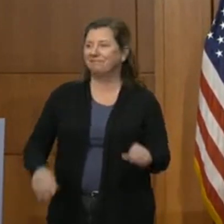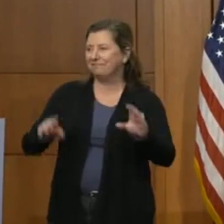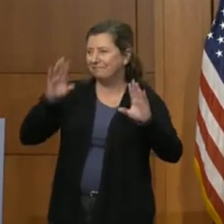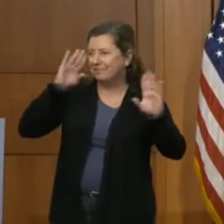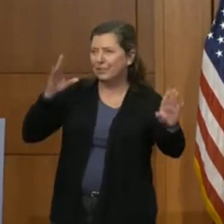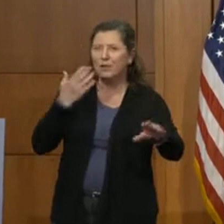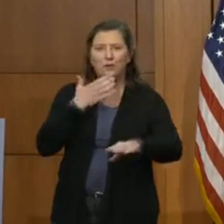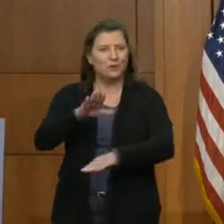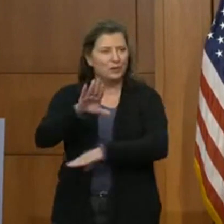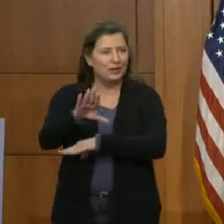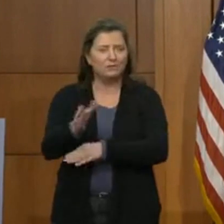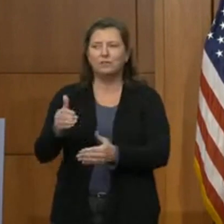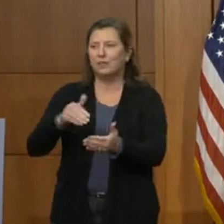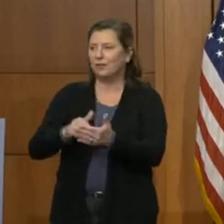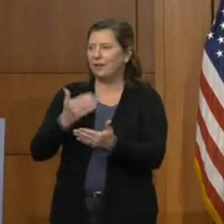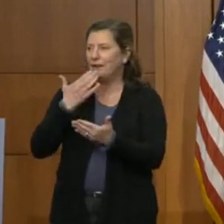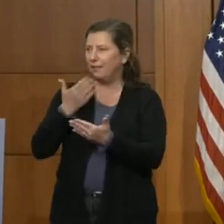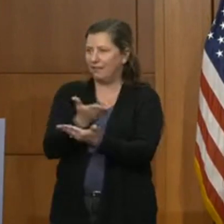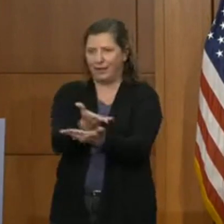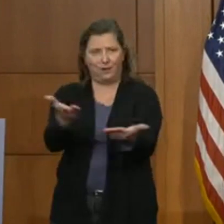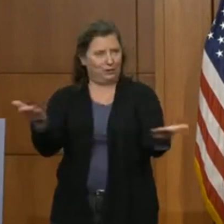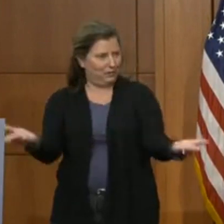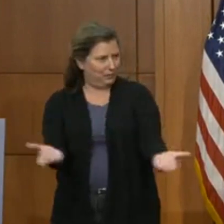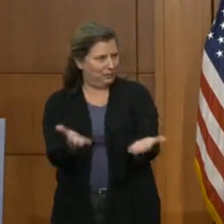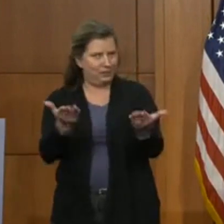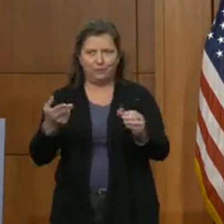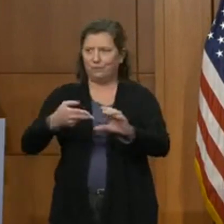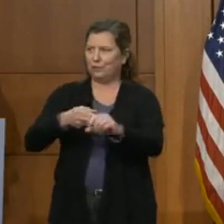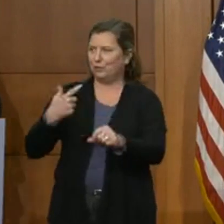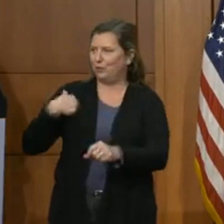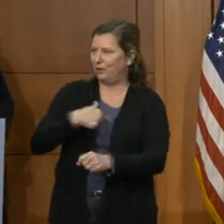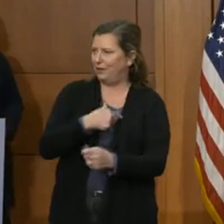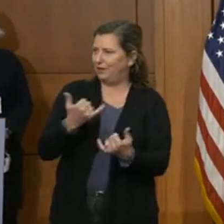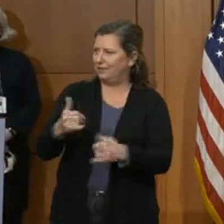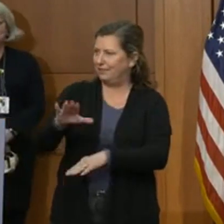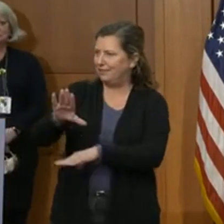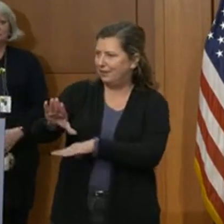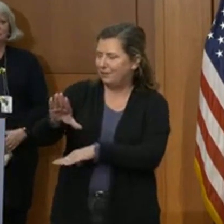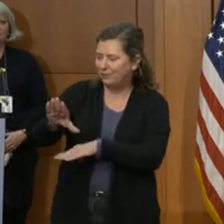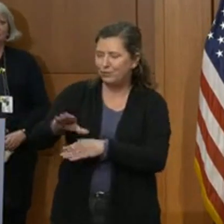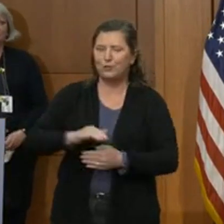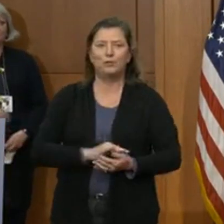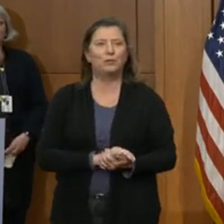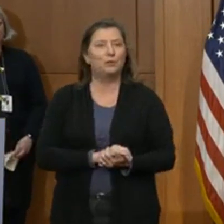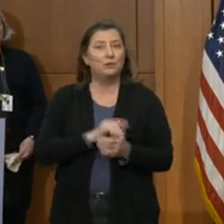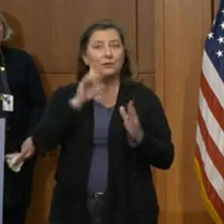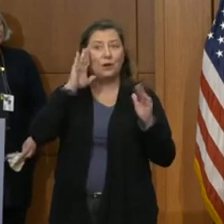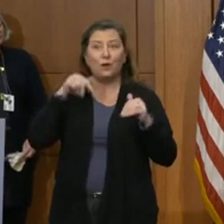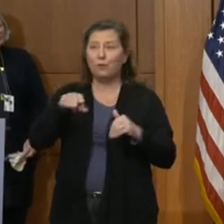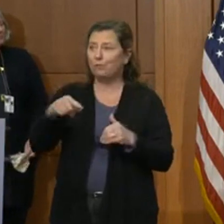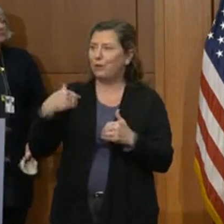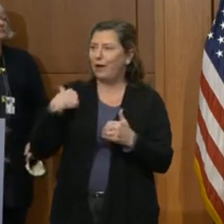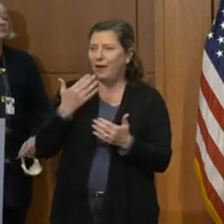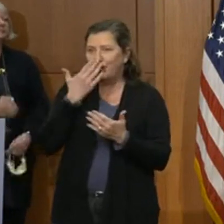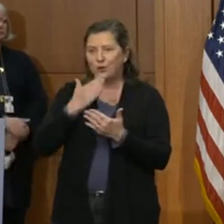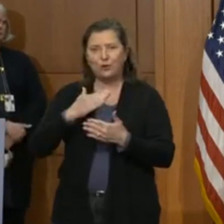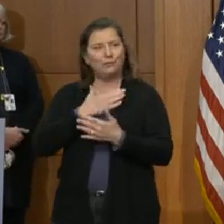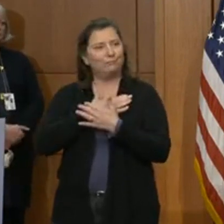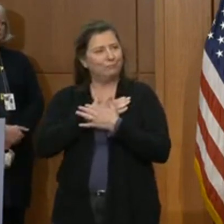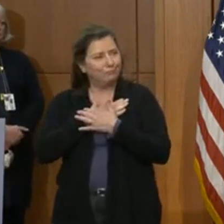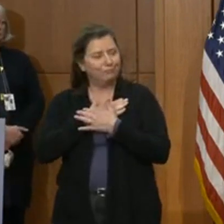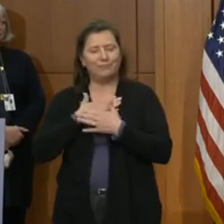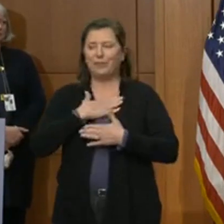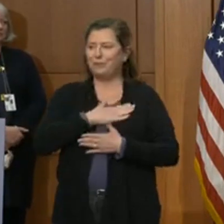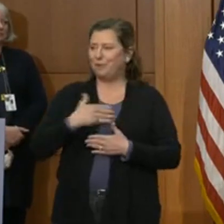Good afternoon, and again, thanks to all of you for joining us this afternoon, and hope everybody had a restful